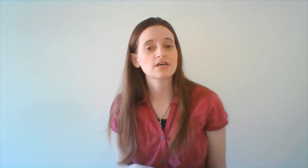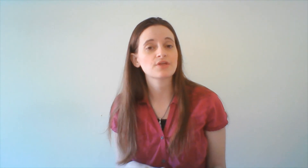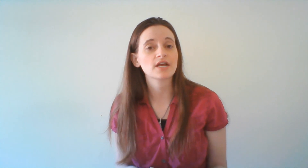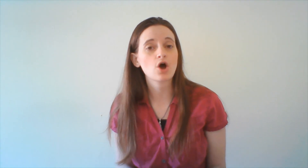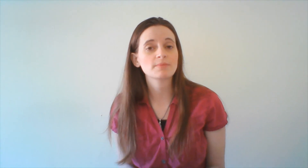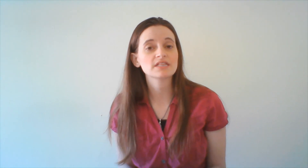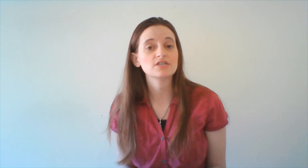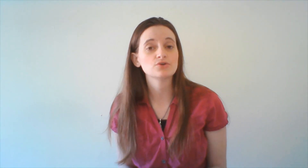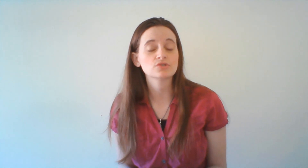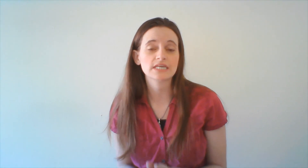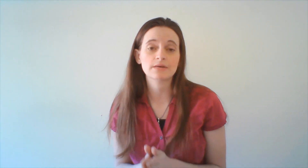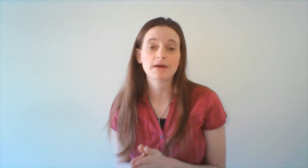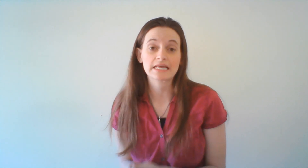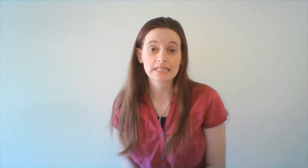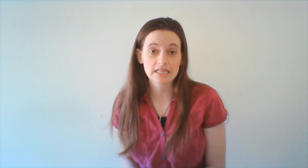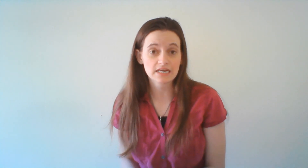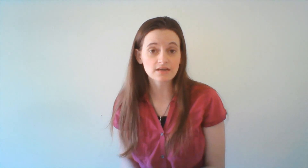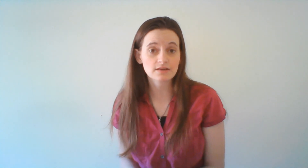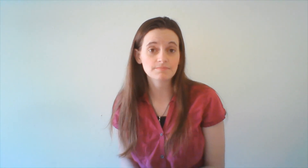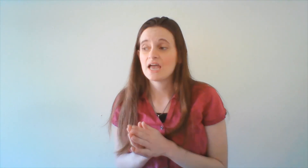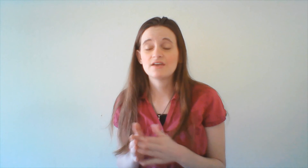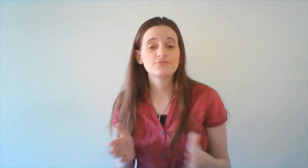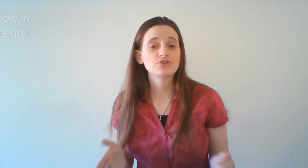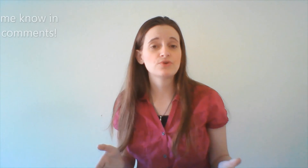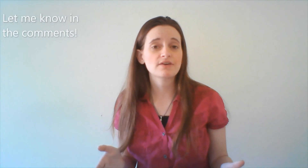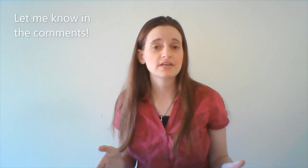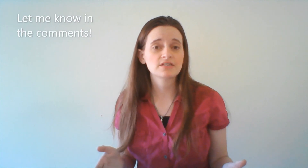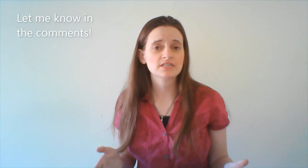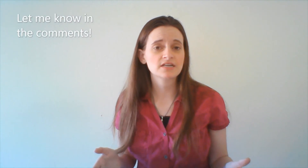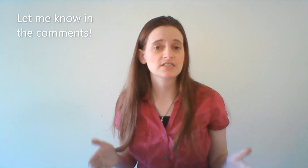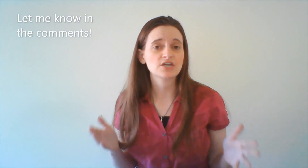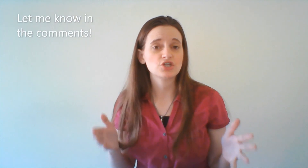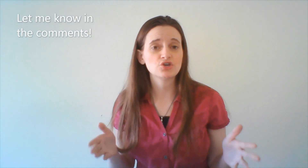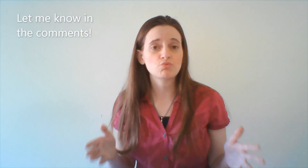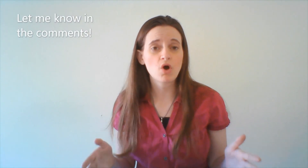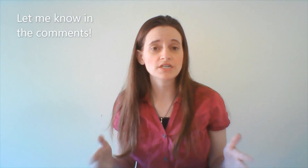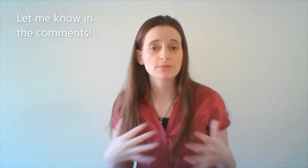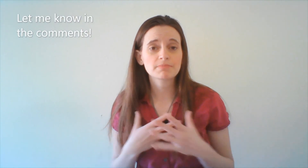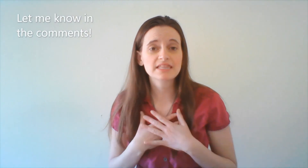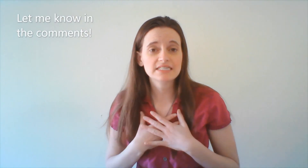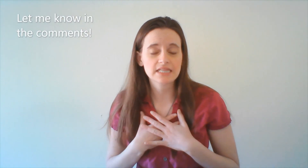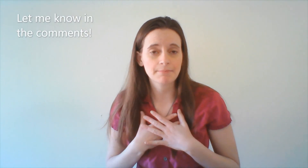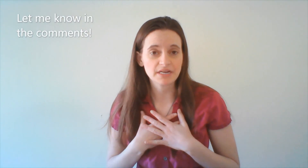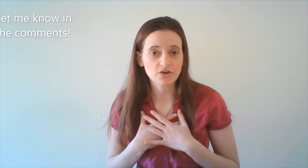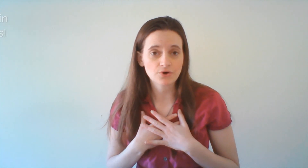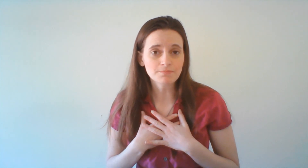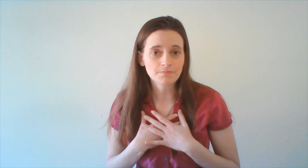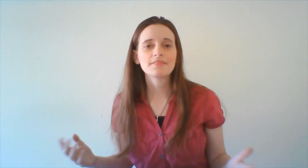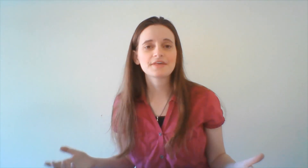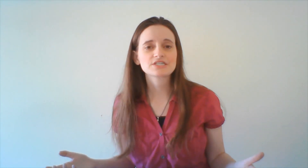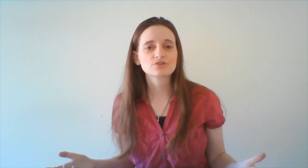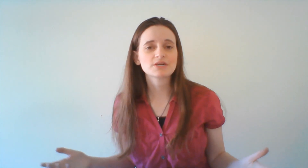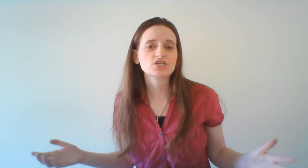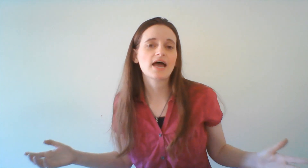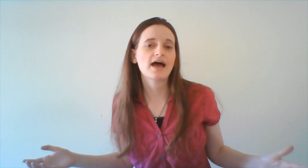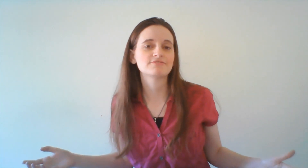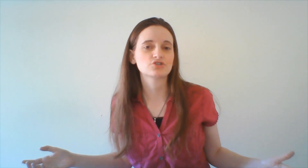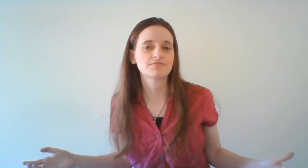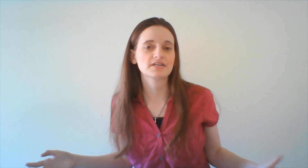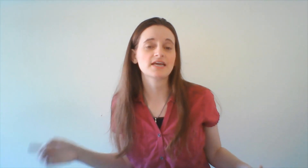that I commonly use in my clinic. If you have any signs that you want, please let me know. Thank you so much. Have a terrific day.